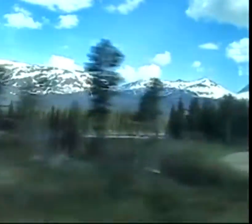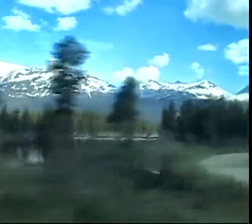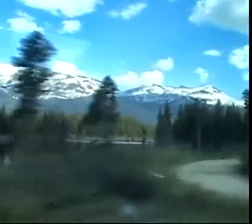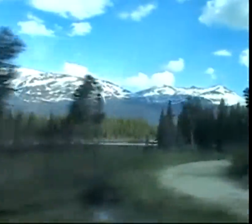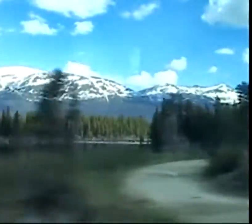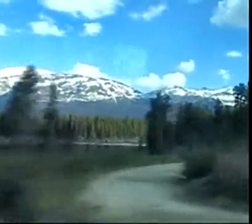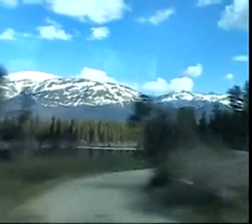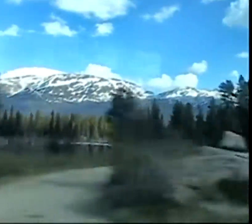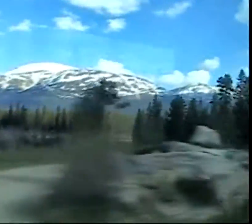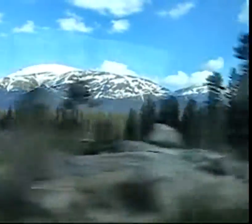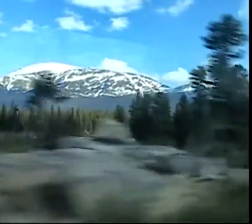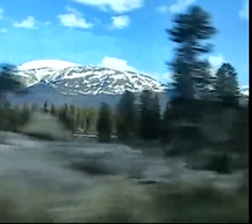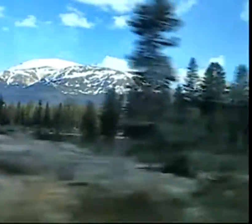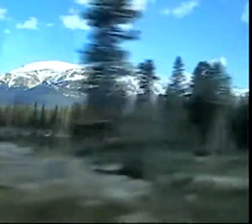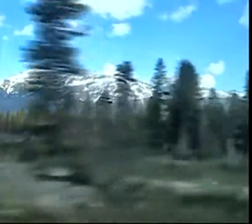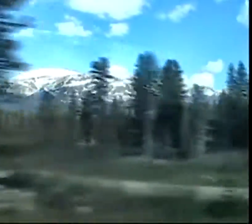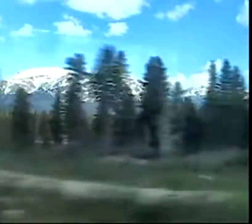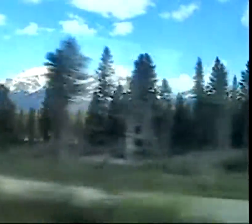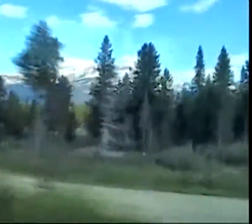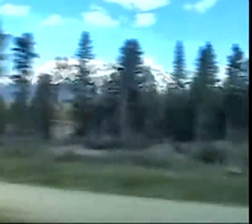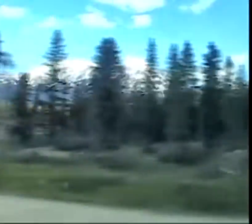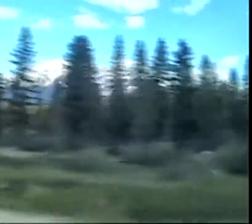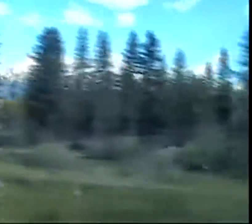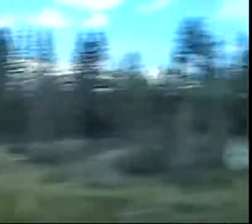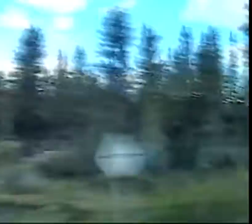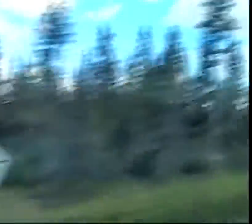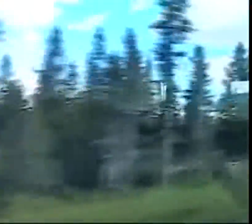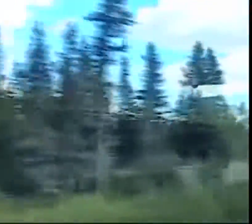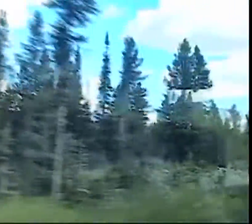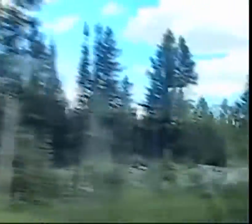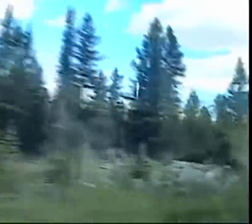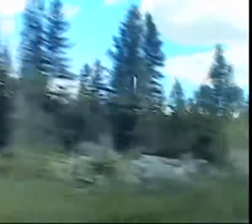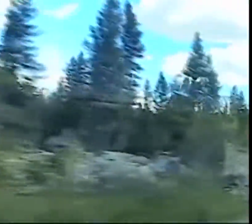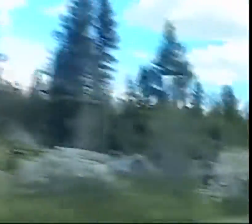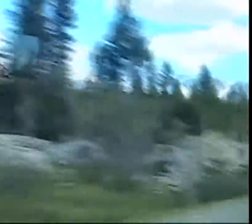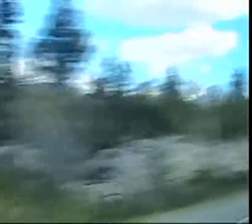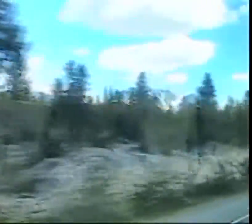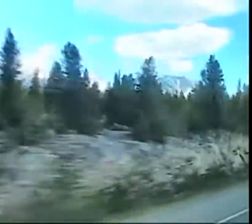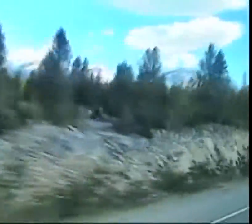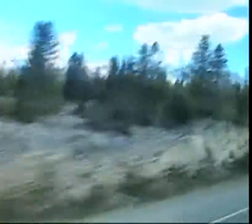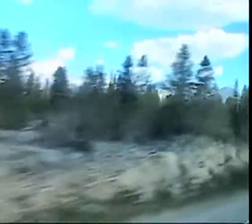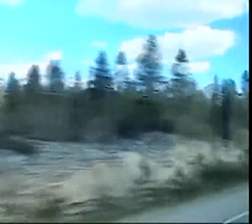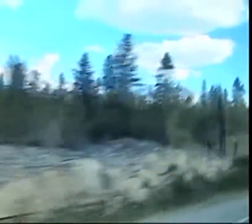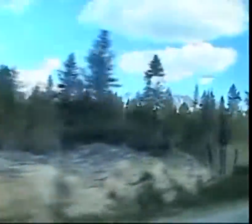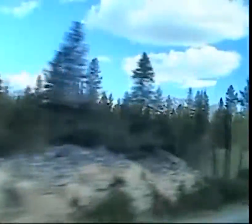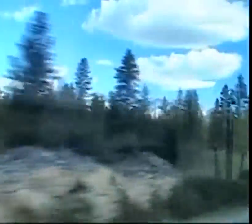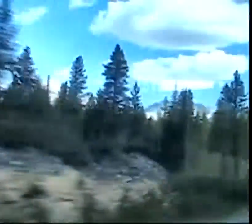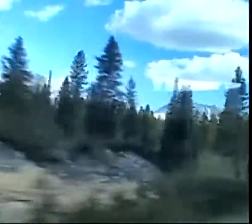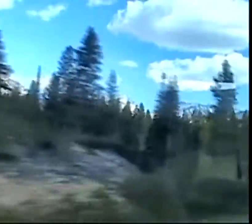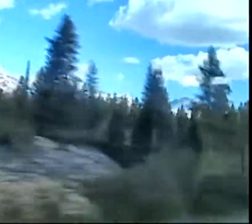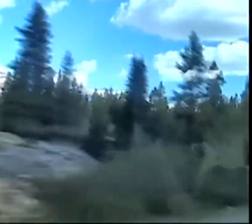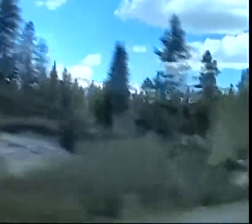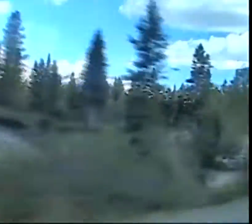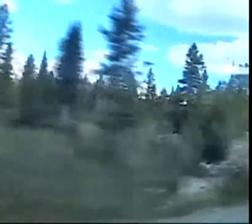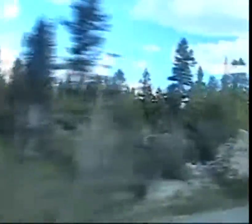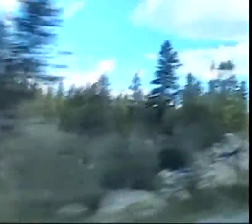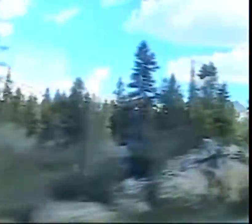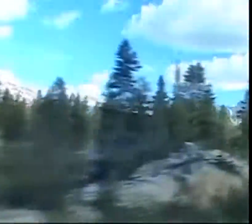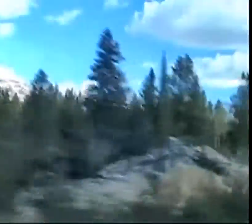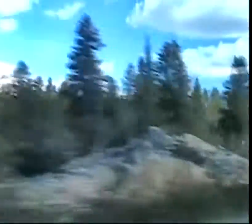sign up for a time period because they go pretty quickly. And that way you know when you can go dogs mushing, and then you can go in and enjoy